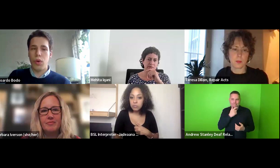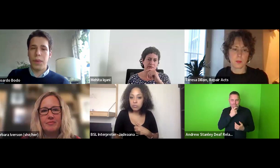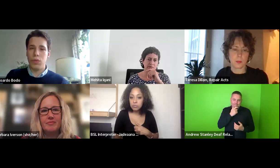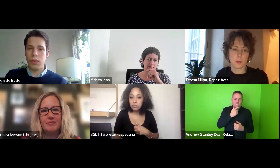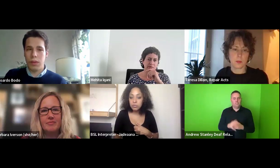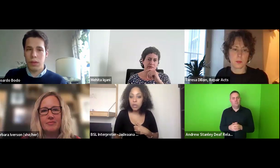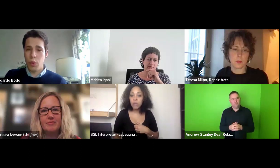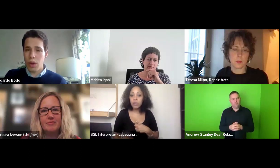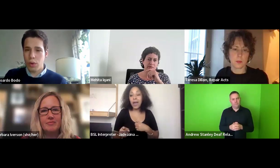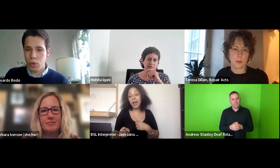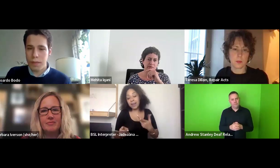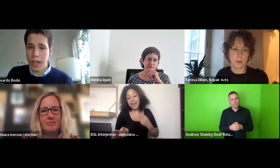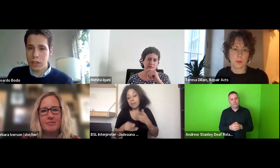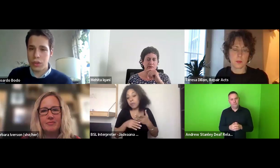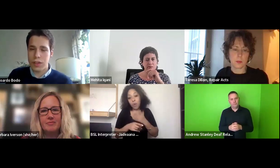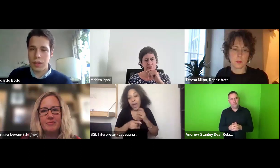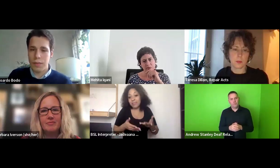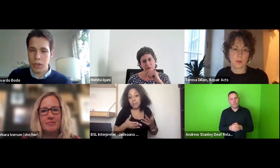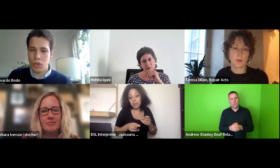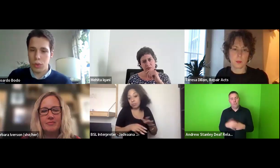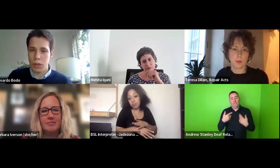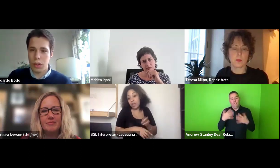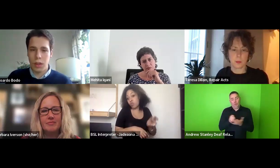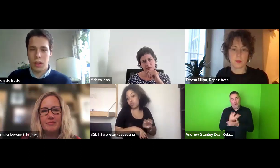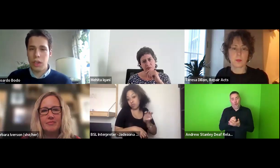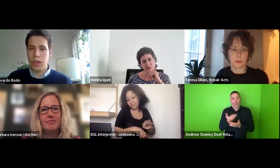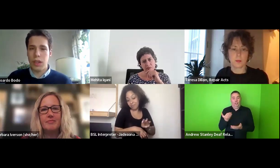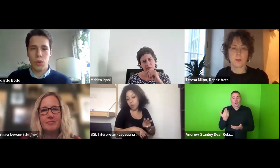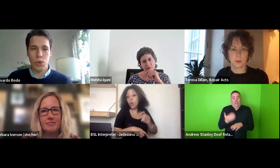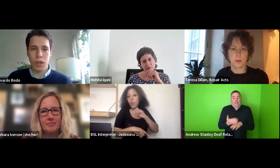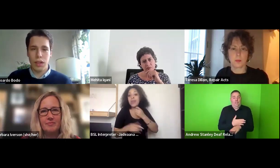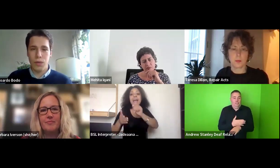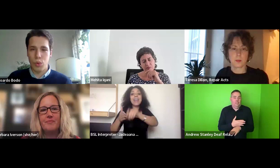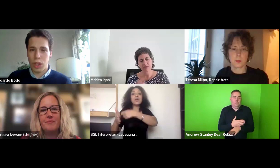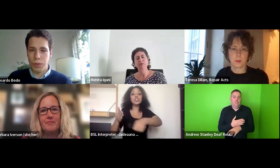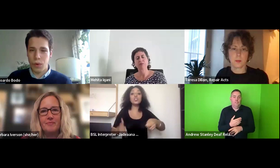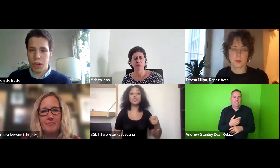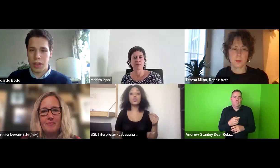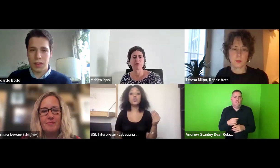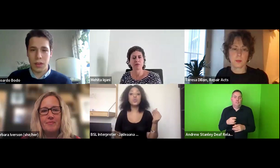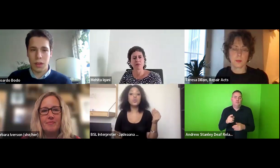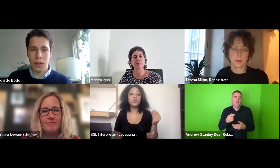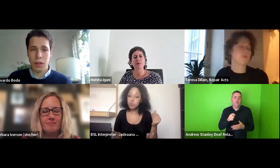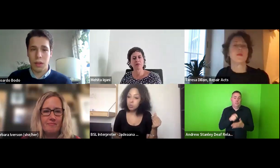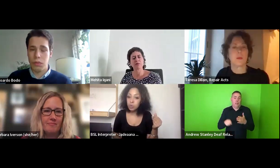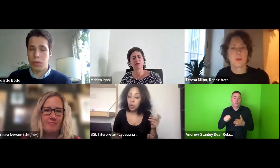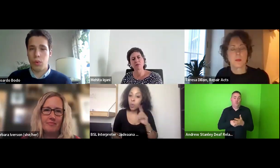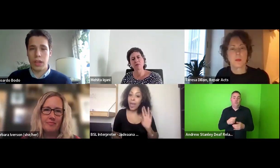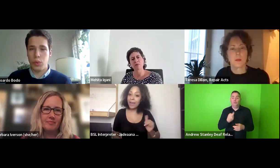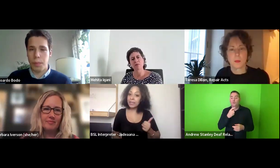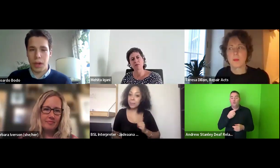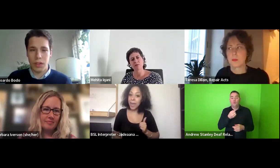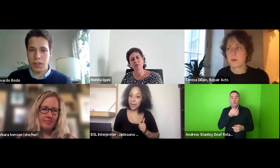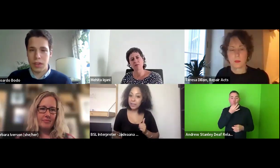back to Europe, but we are going to have elections very soon here in the EU. And if you look at all forecasts,